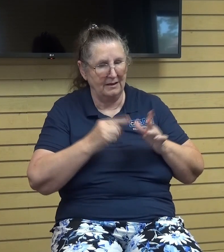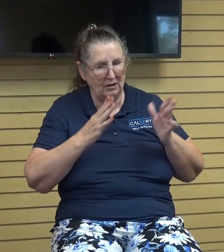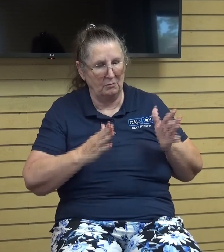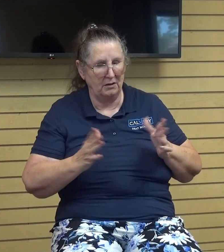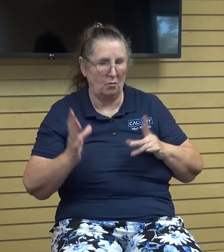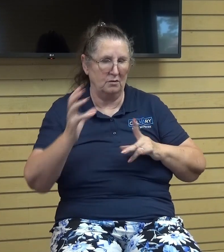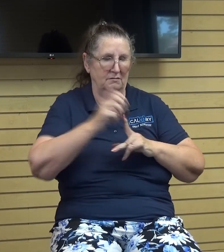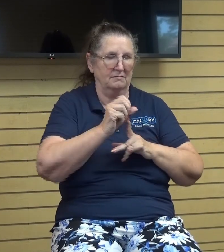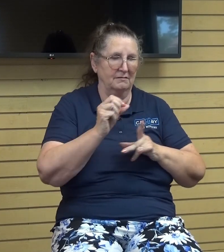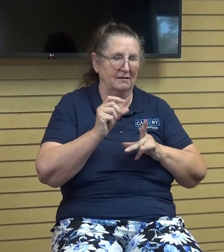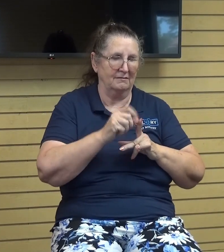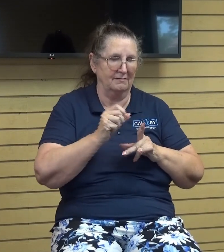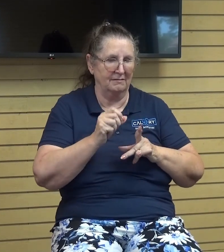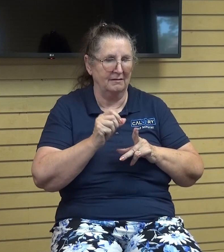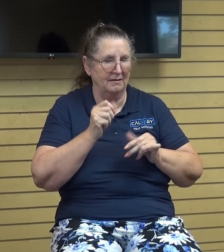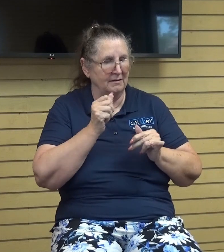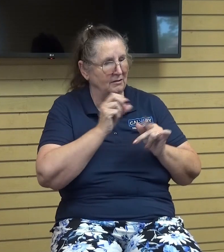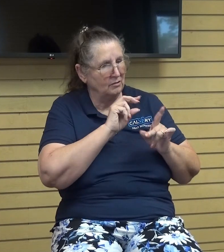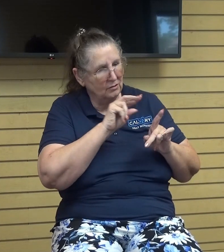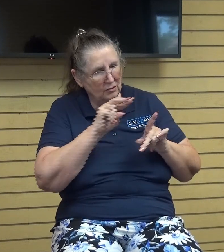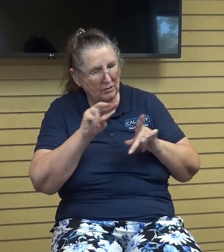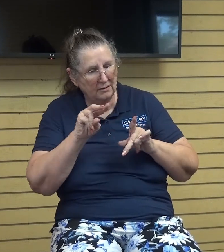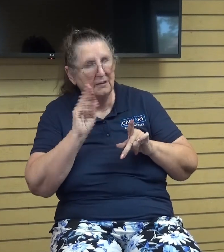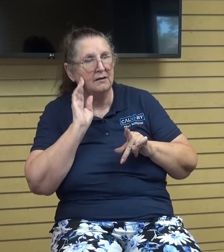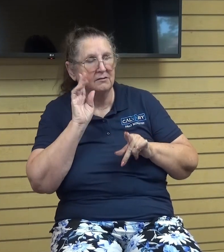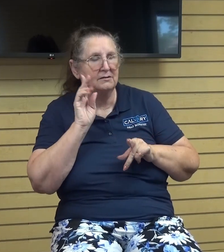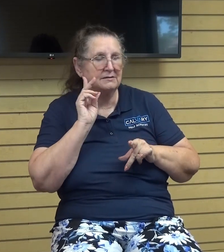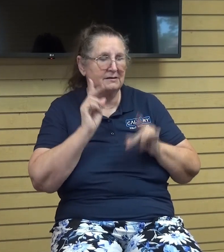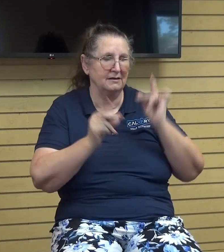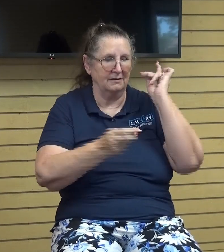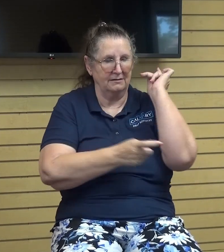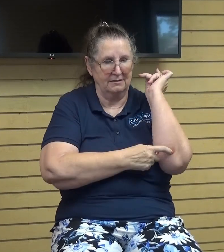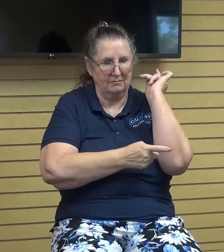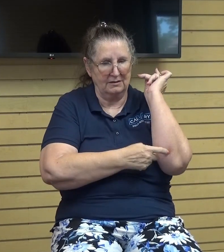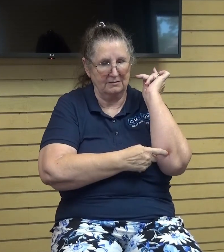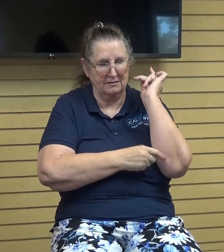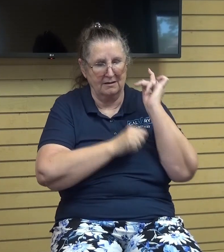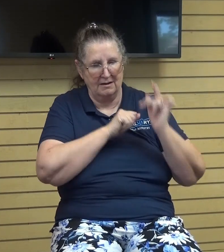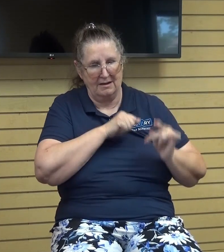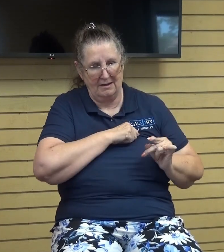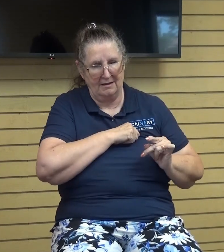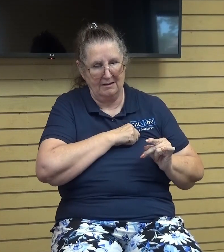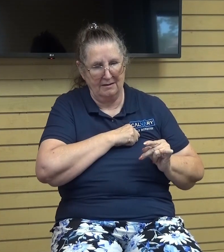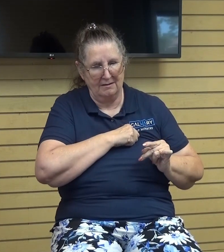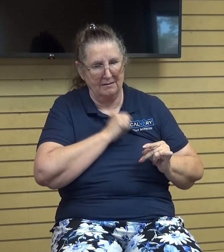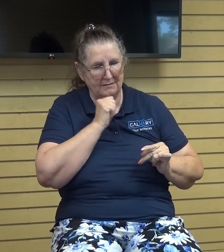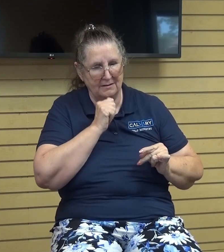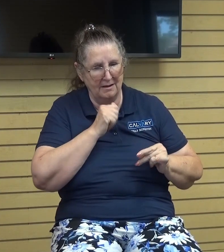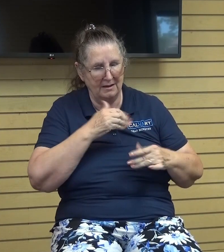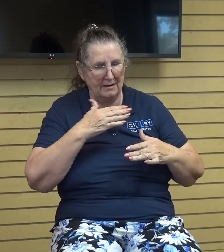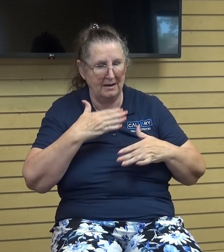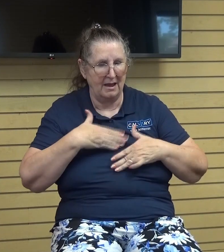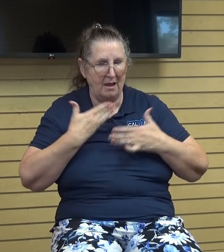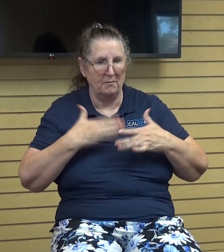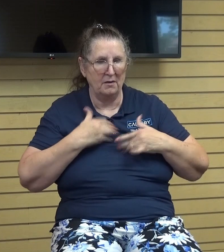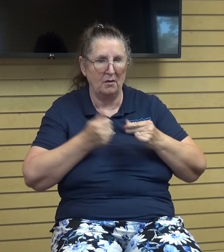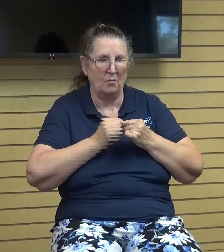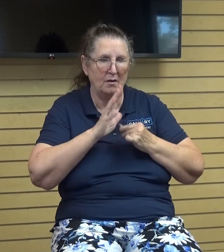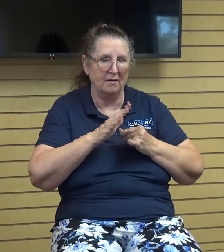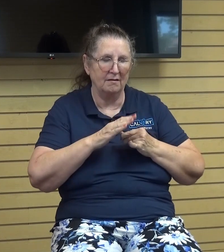temptation will rear its ugly head. Also, there's an attitude that comes with this. You will become discontent with your spouse. From the abundance of the heart,